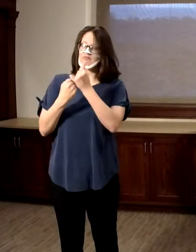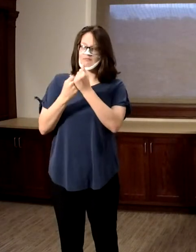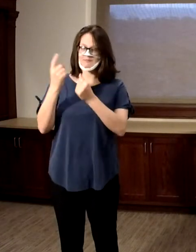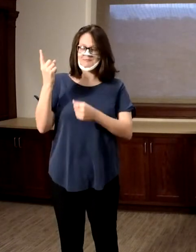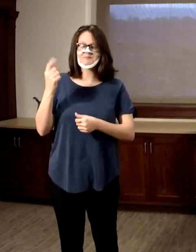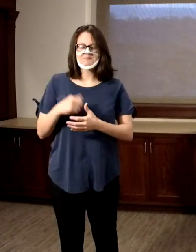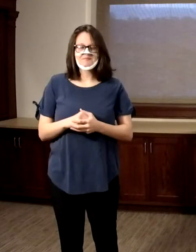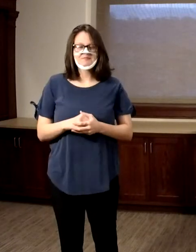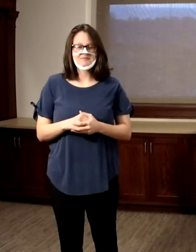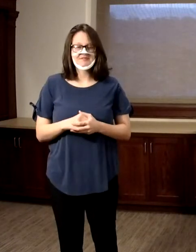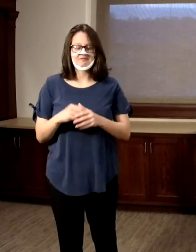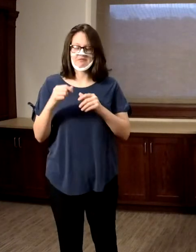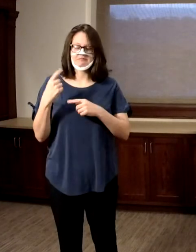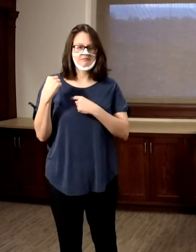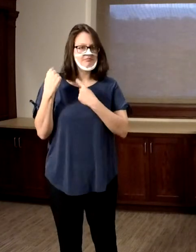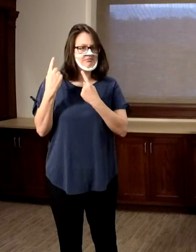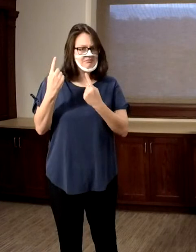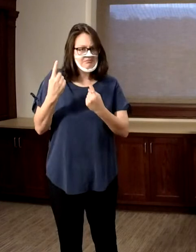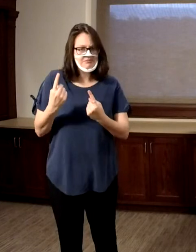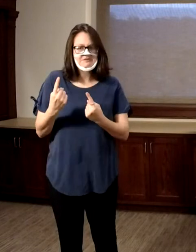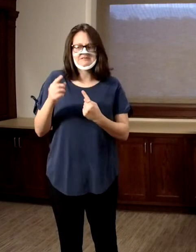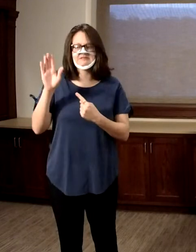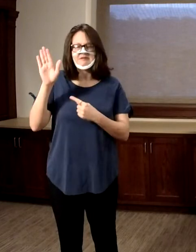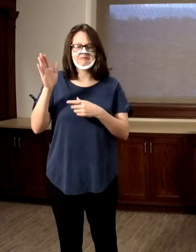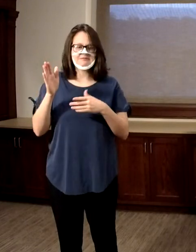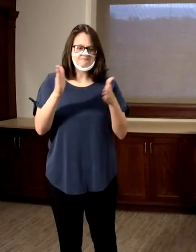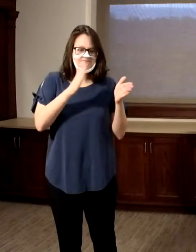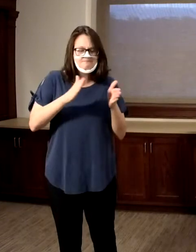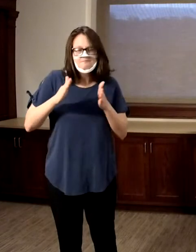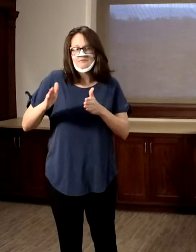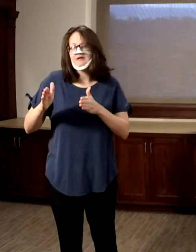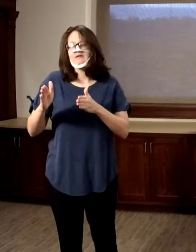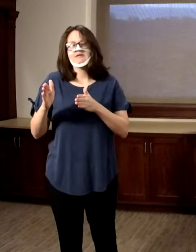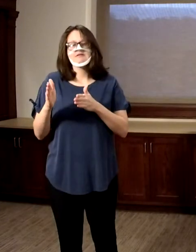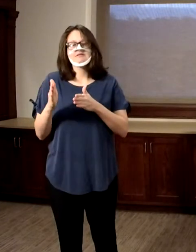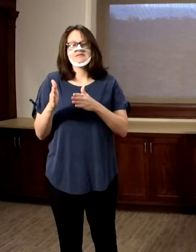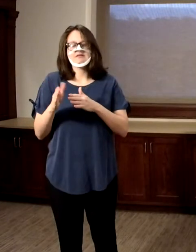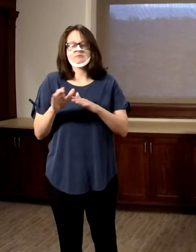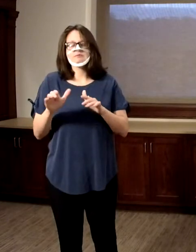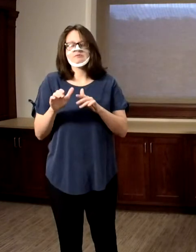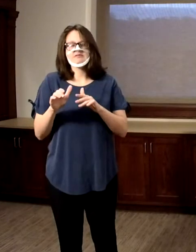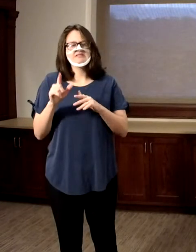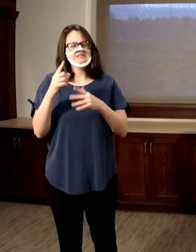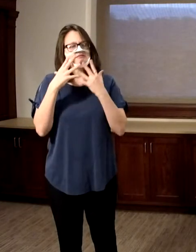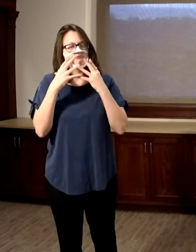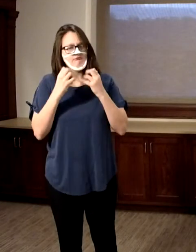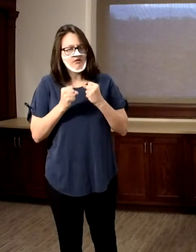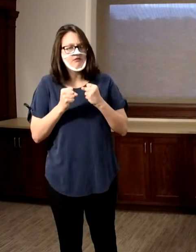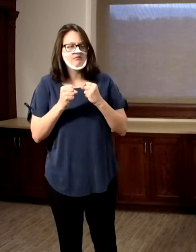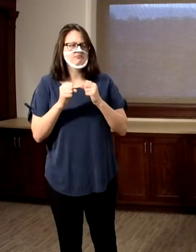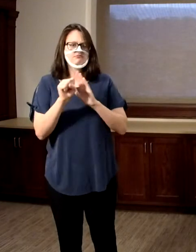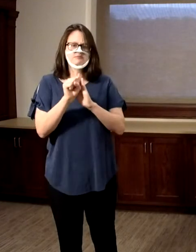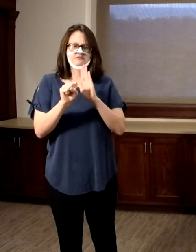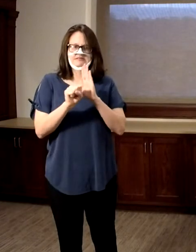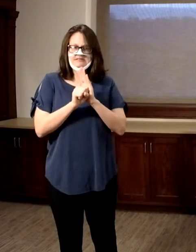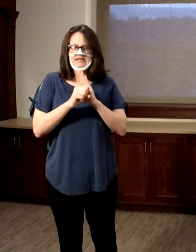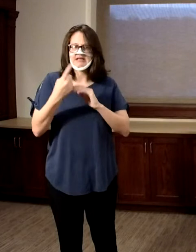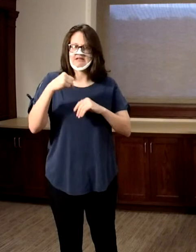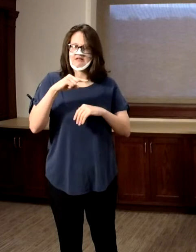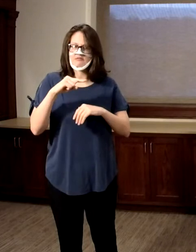a big supporter for a long time. I like the way he operates. I think he's very, very caring about this state and how we do